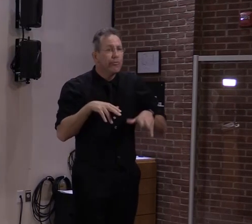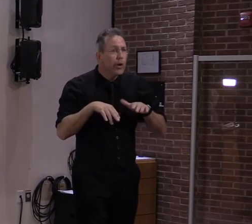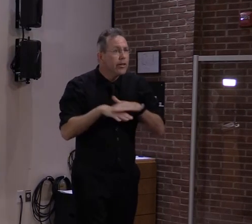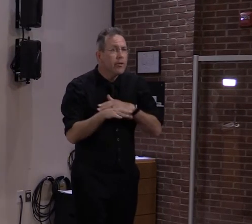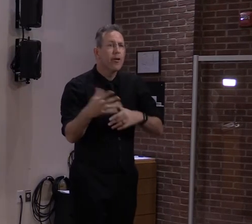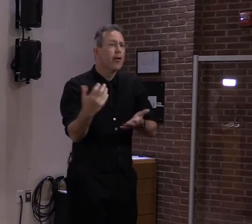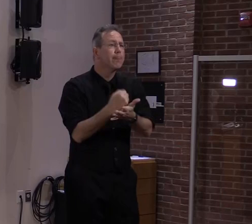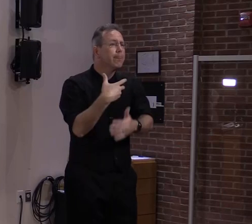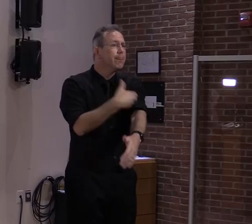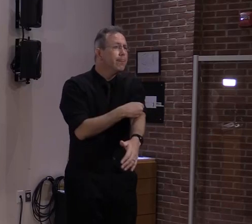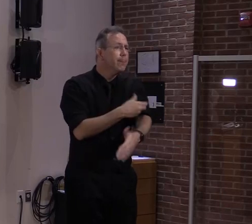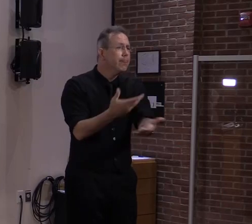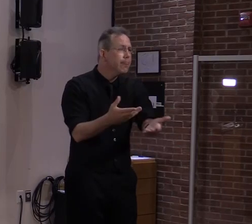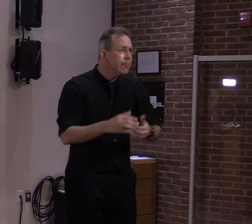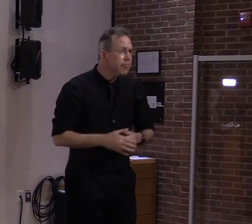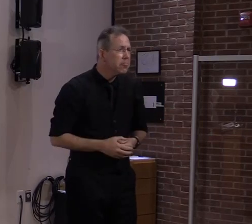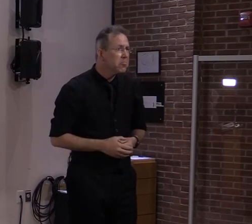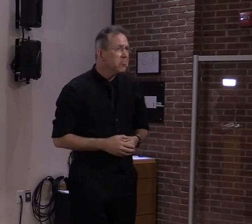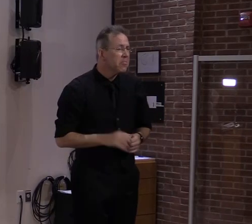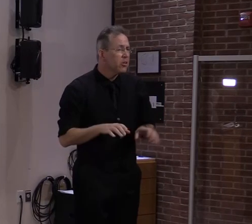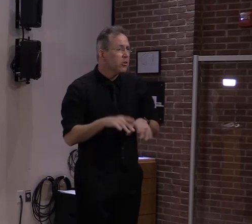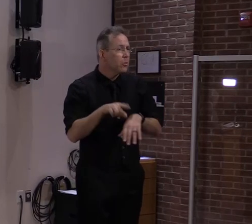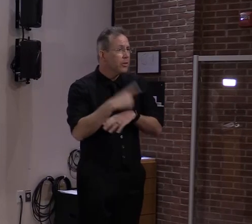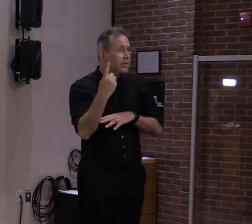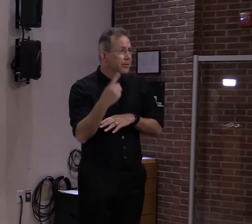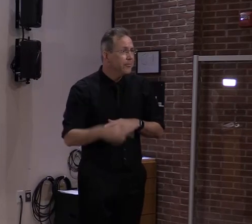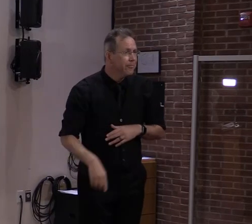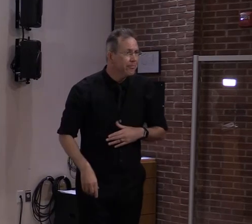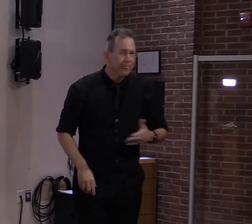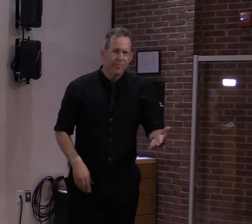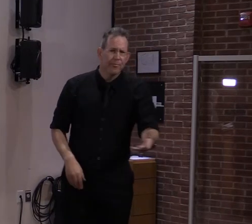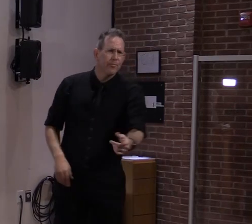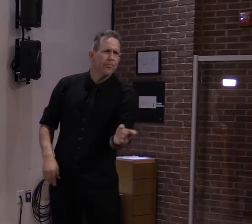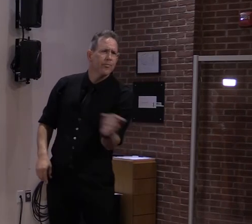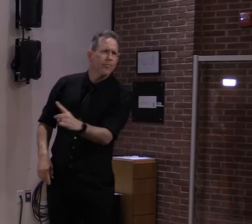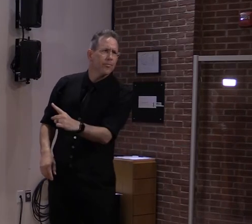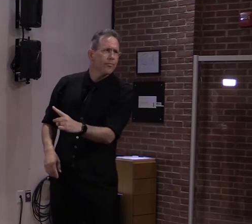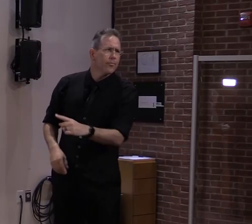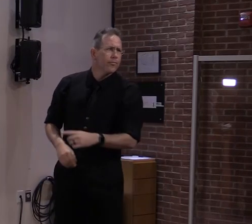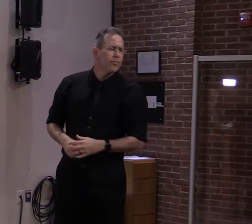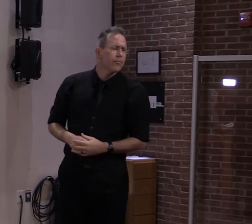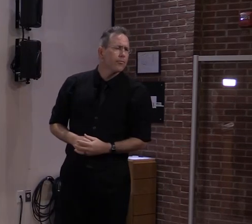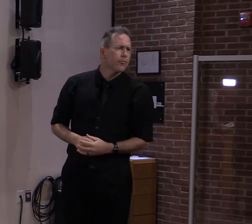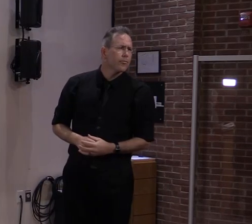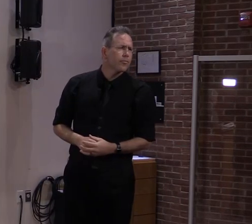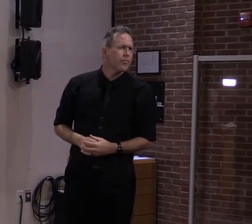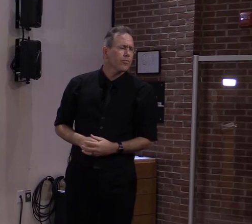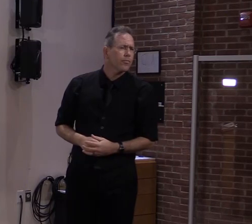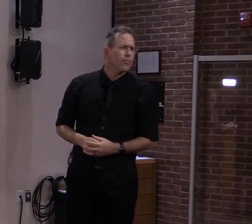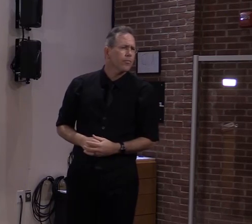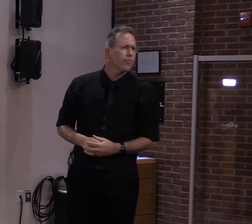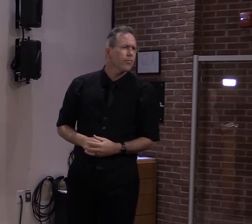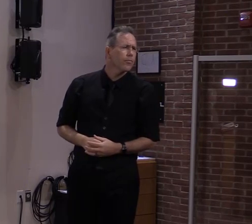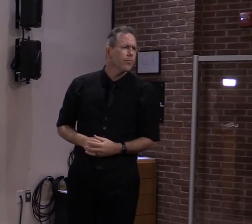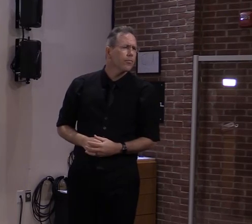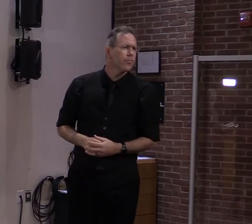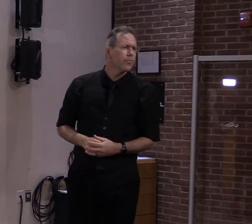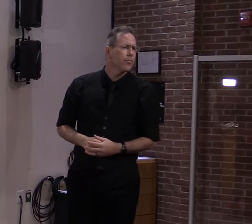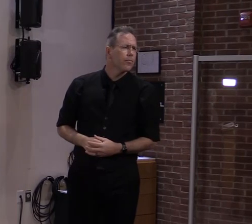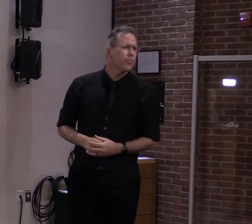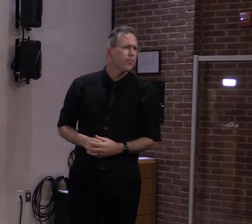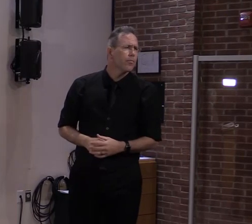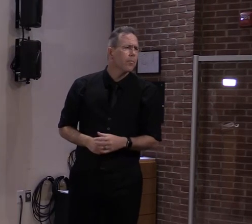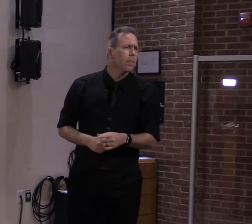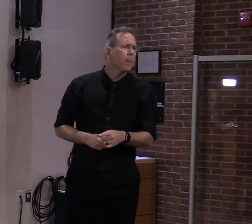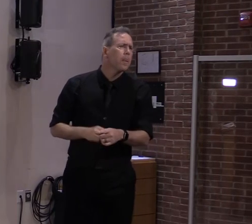How would you characterize our supply and demand right now? Are we still having a demand that exceeds our supply? Yes, I would say that's